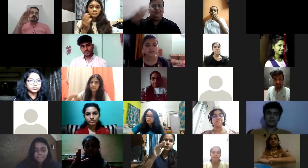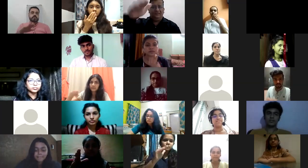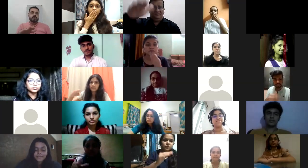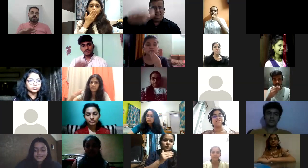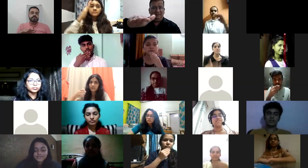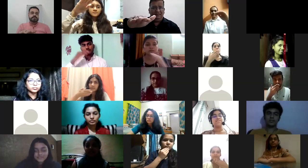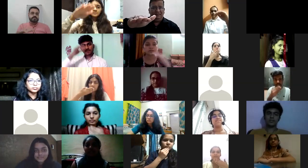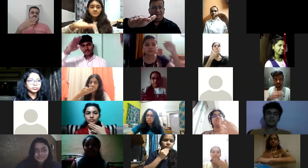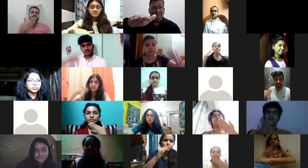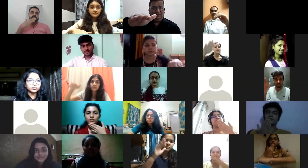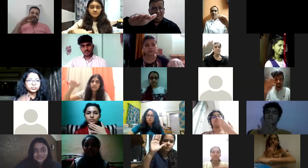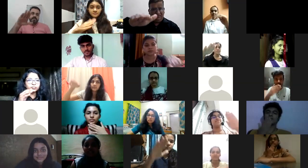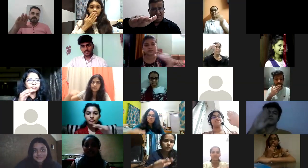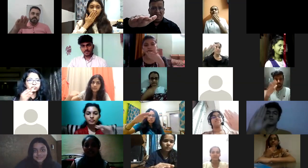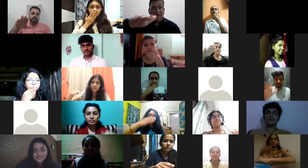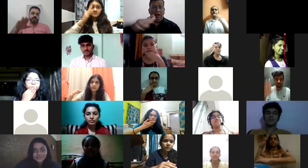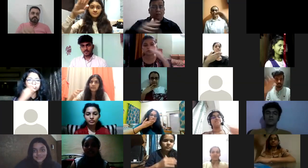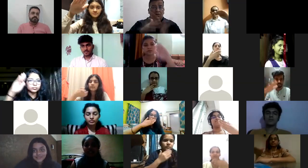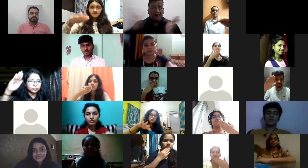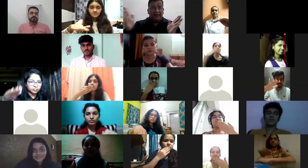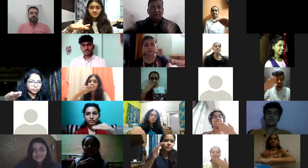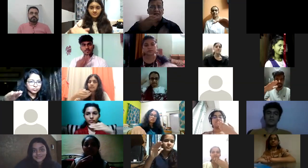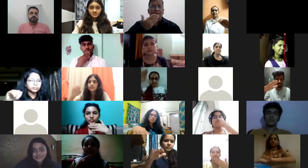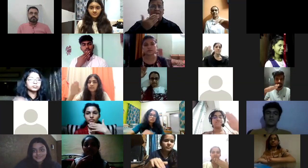school, school,